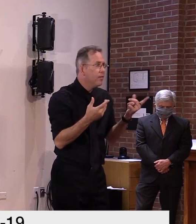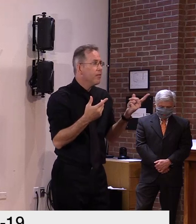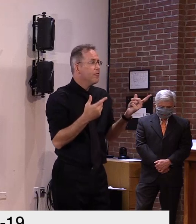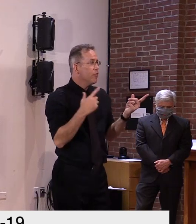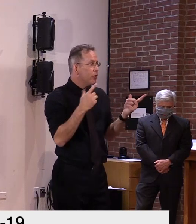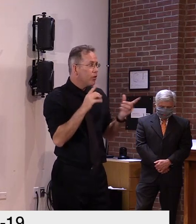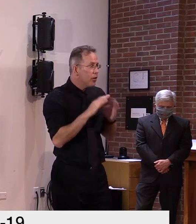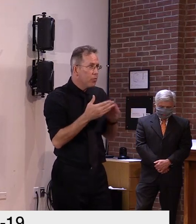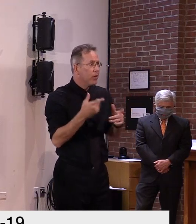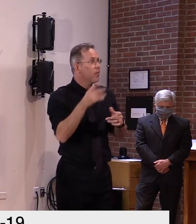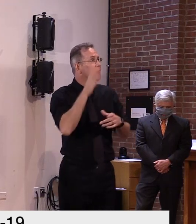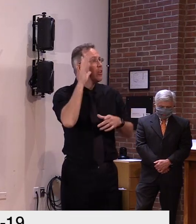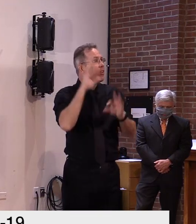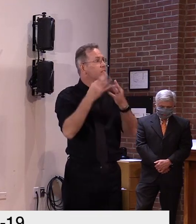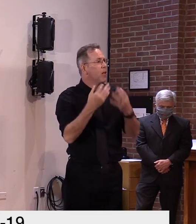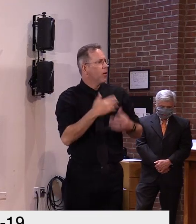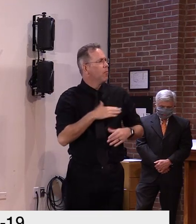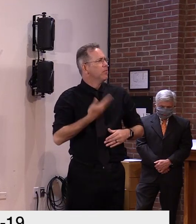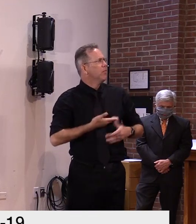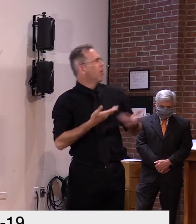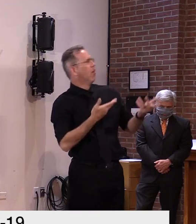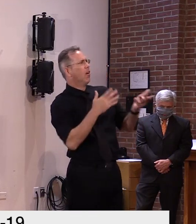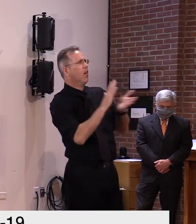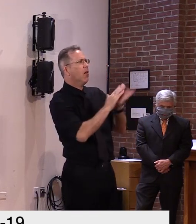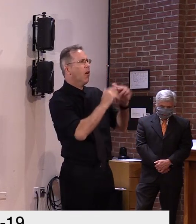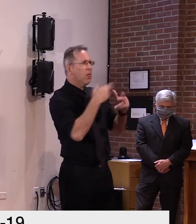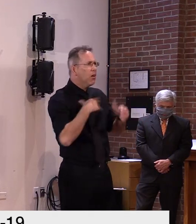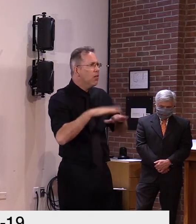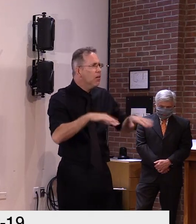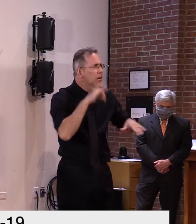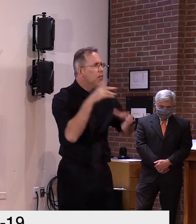name it. Everyone's now at least